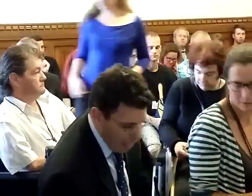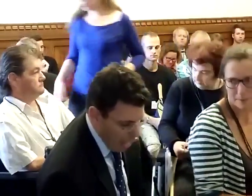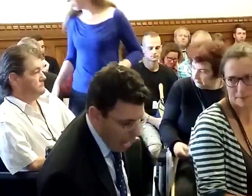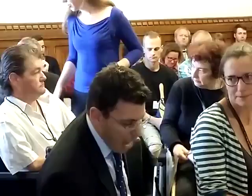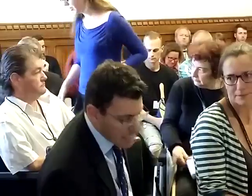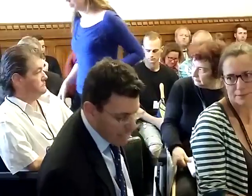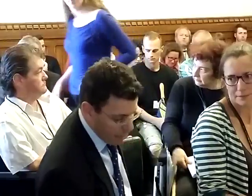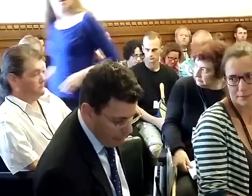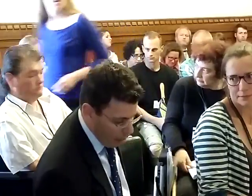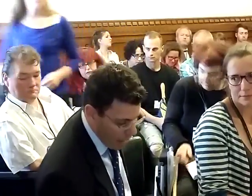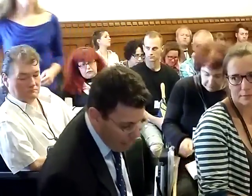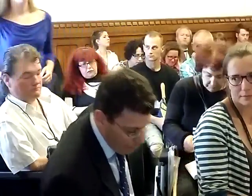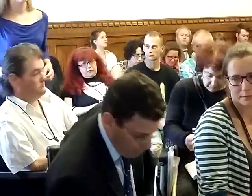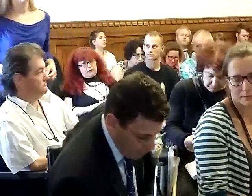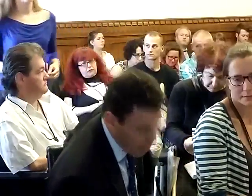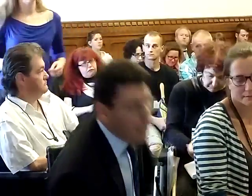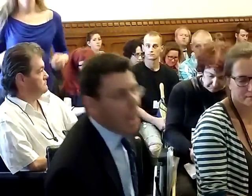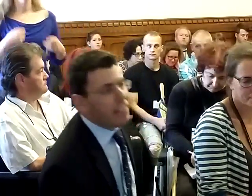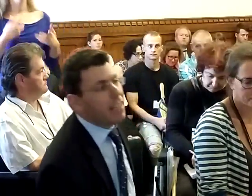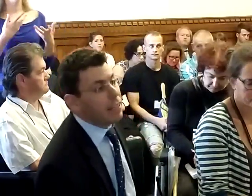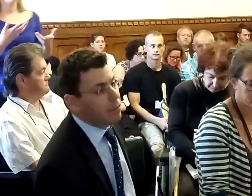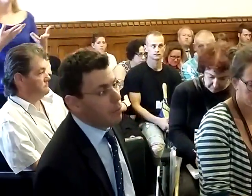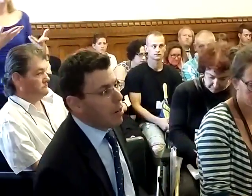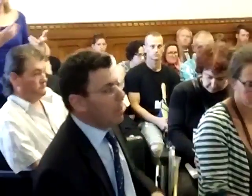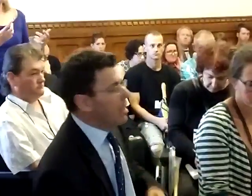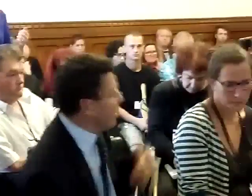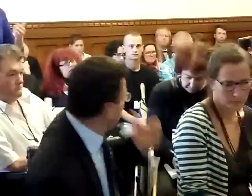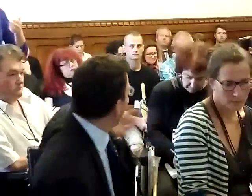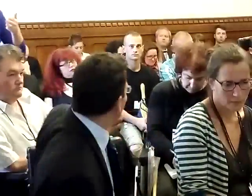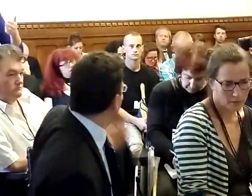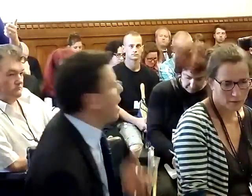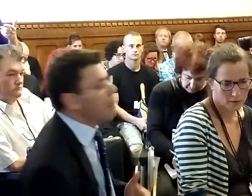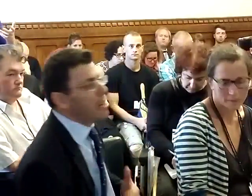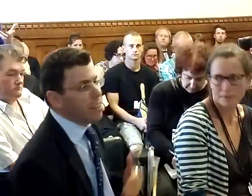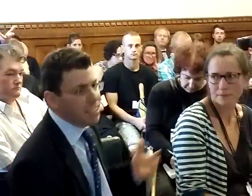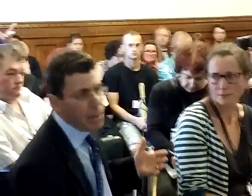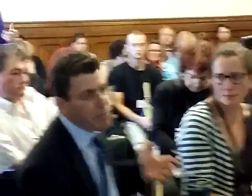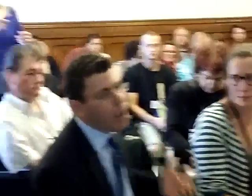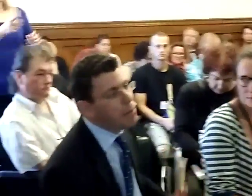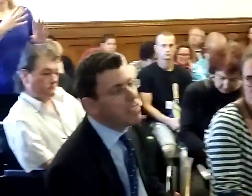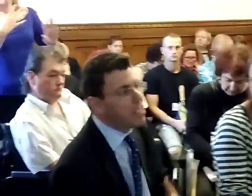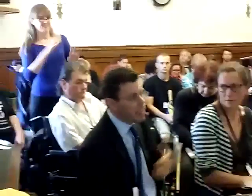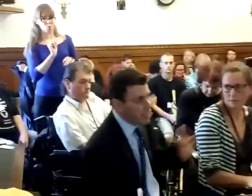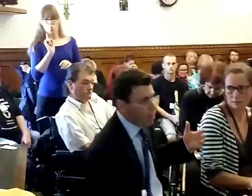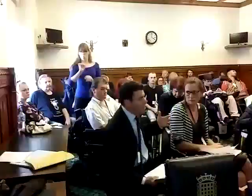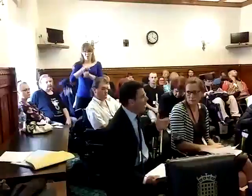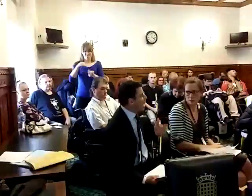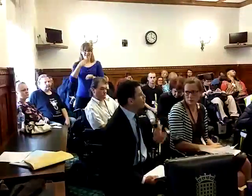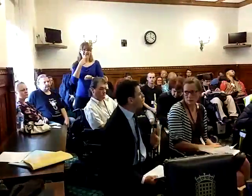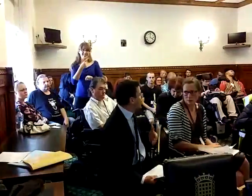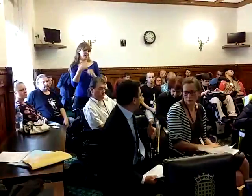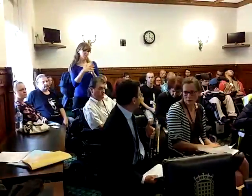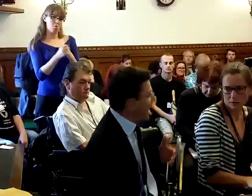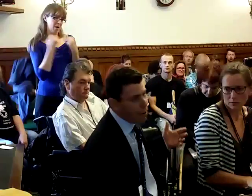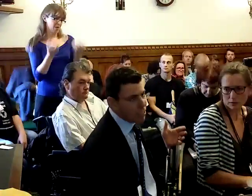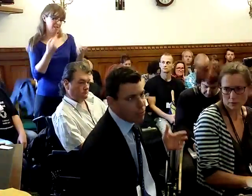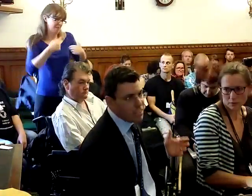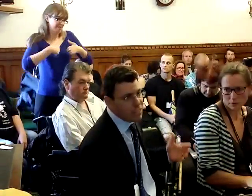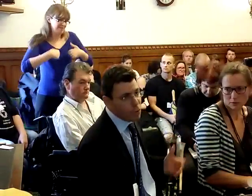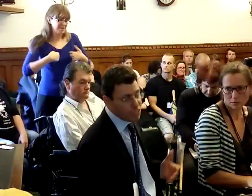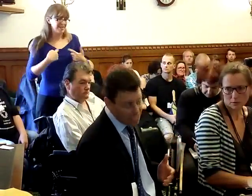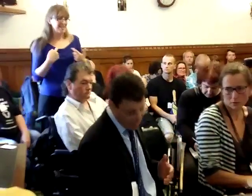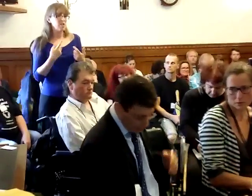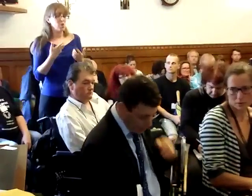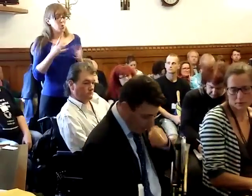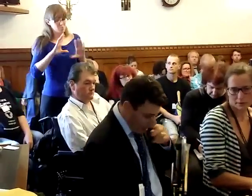with the ending of the ILF, and it came in at the same time as the entry of the Care